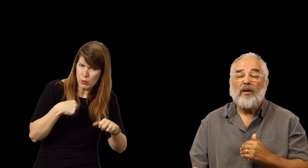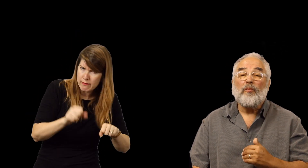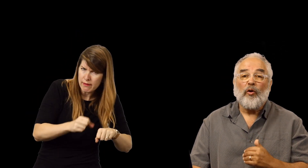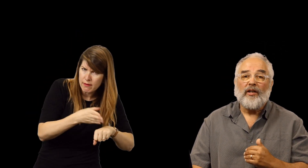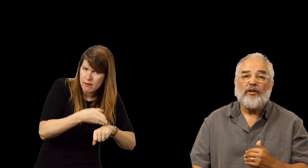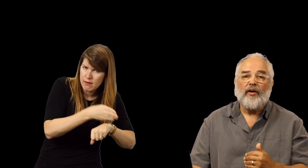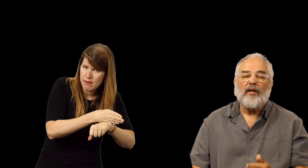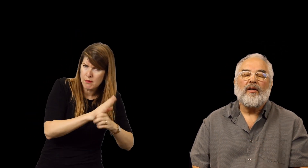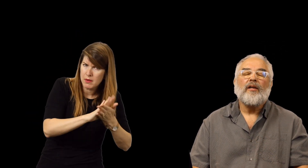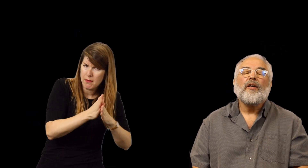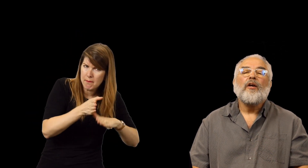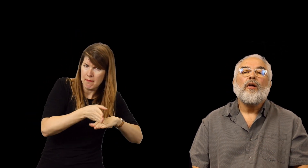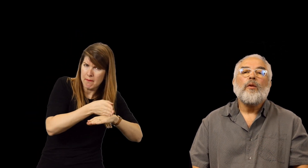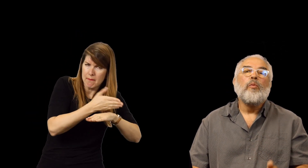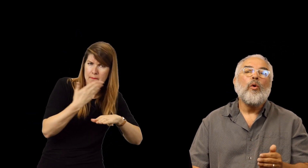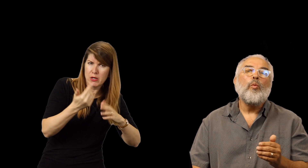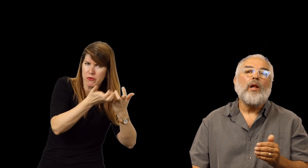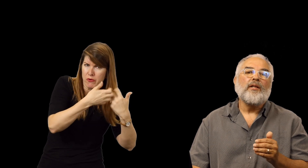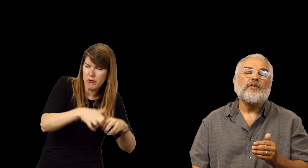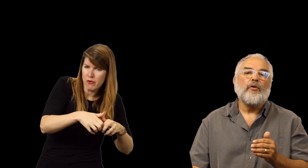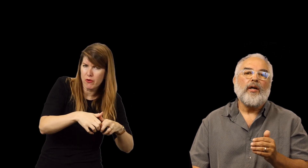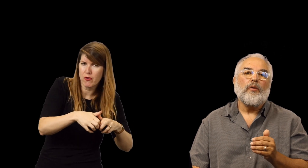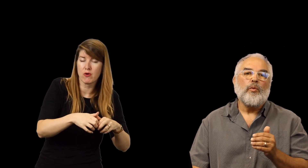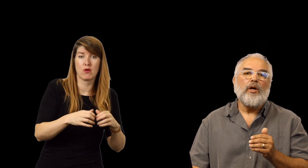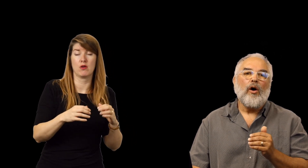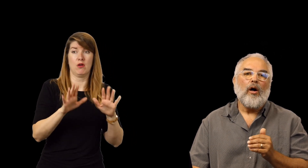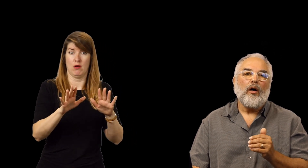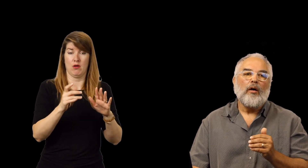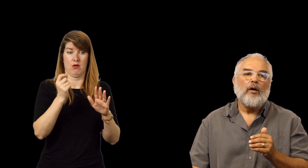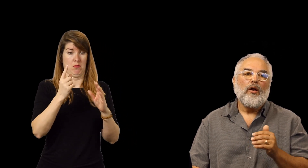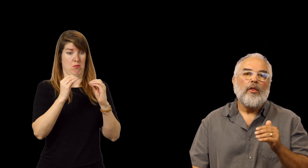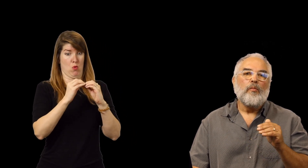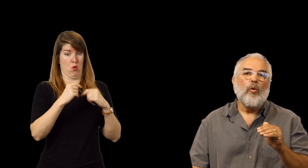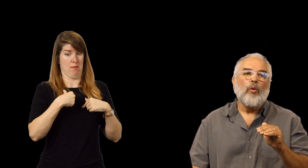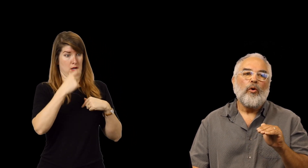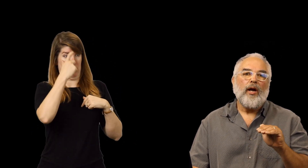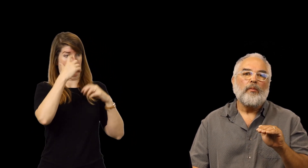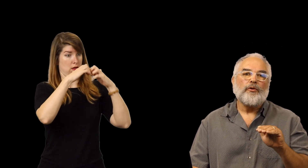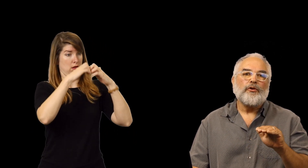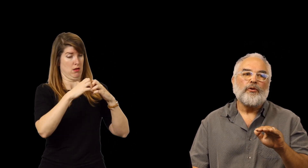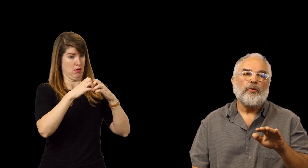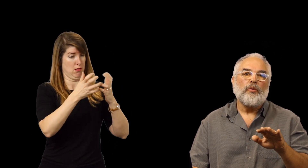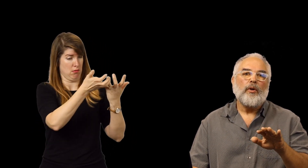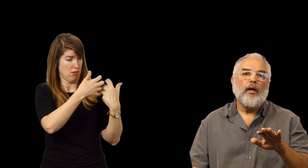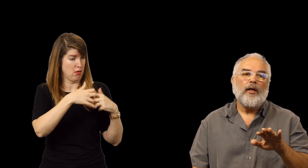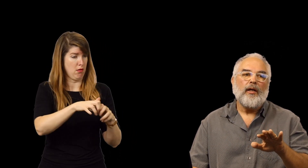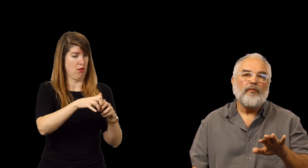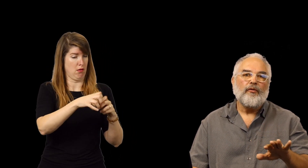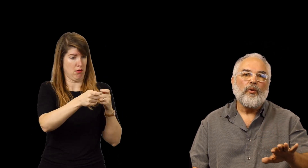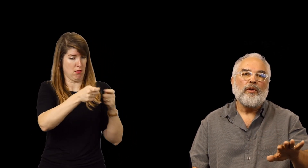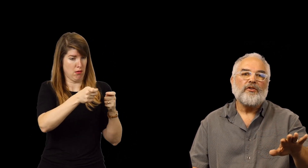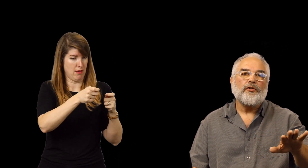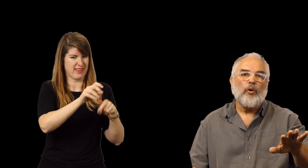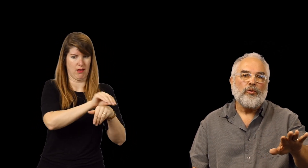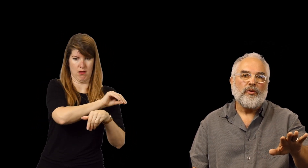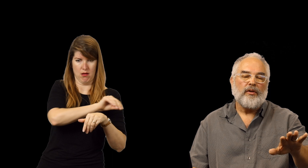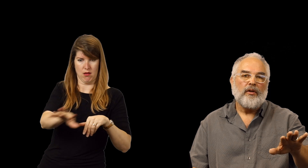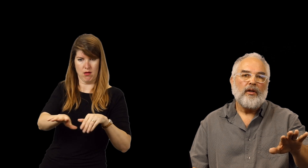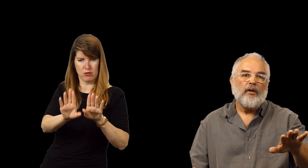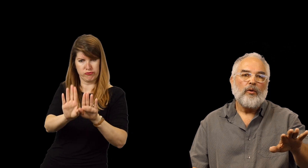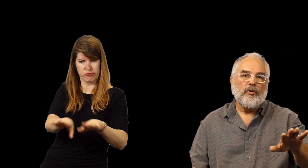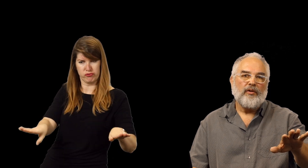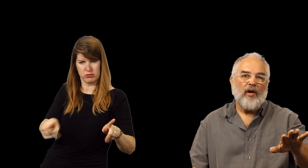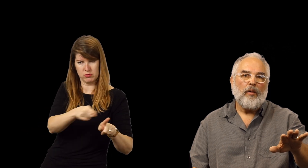ourselves to become more integrated, the more well integrated we are, the more we're able to influence